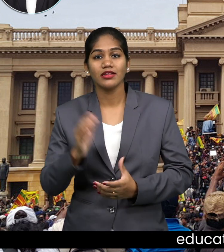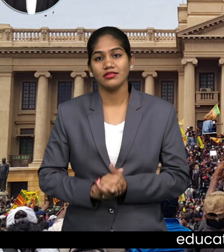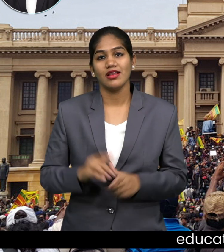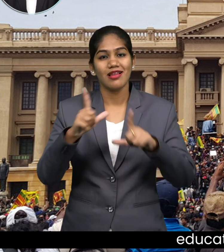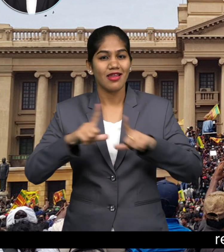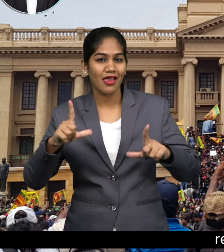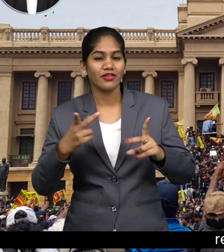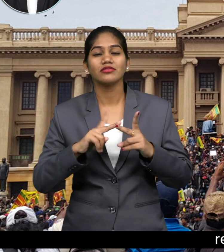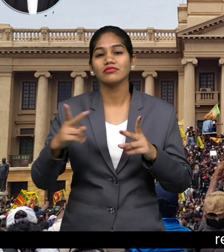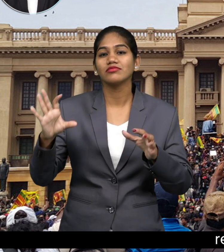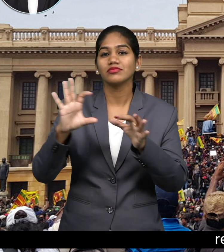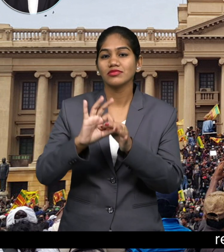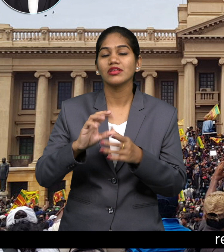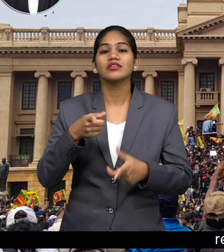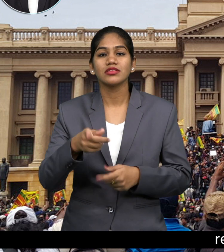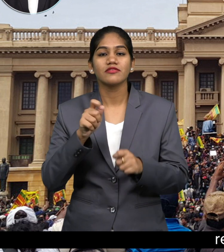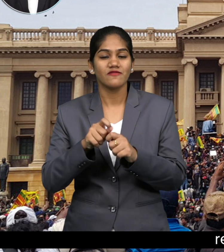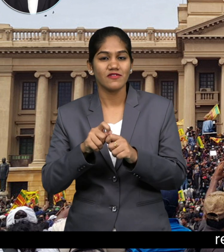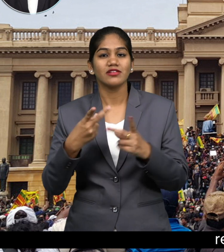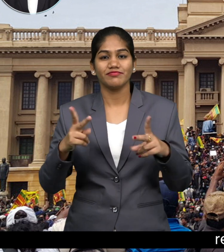language related matters.